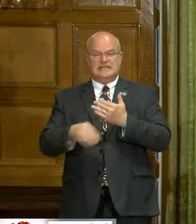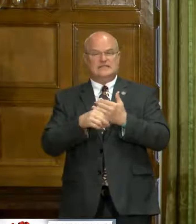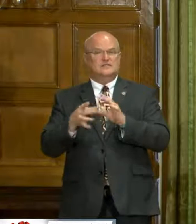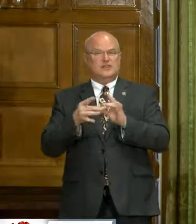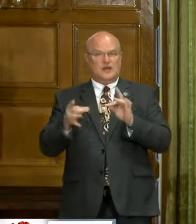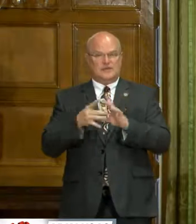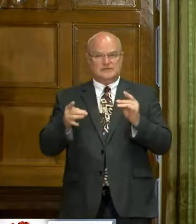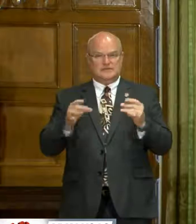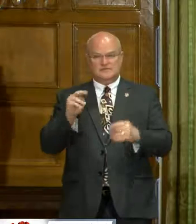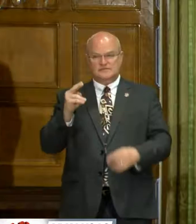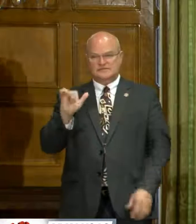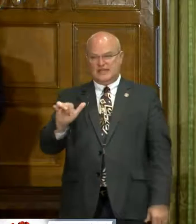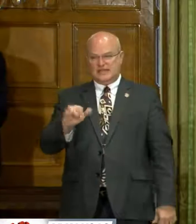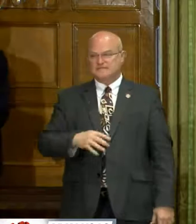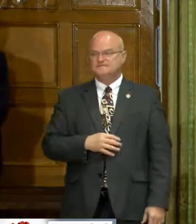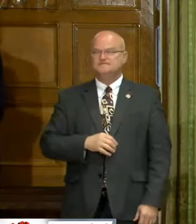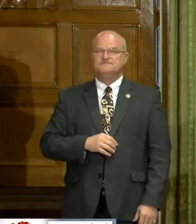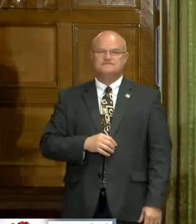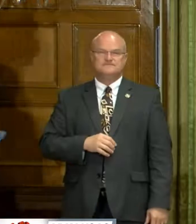additional comments on this. Johnny?